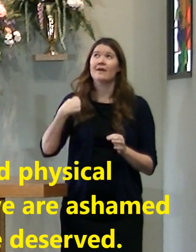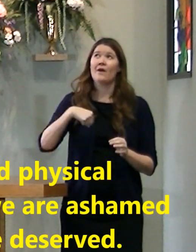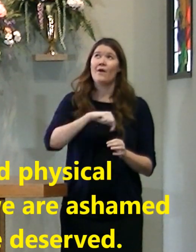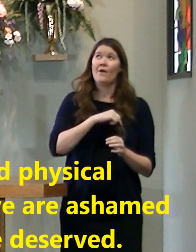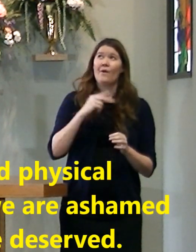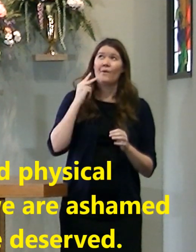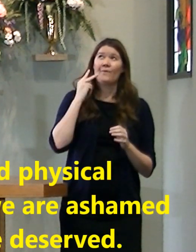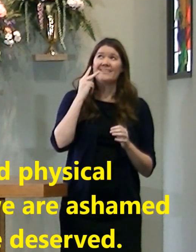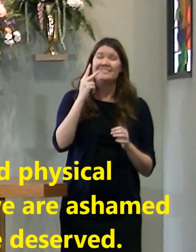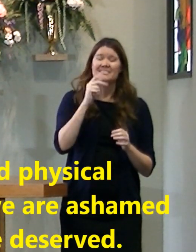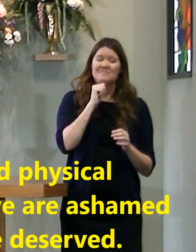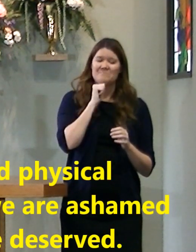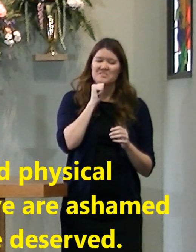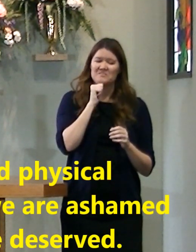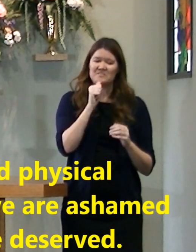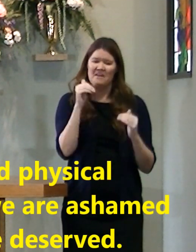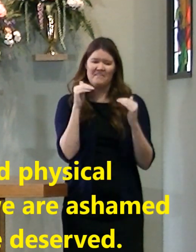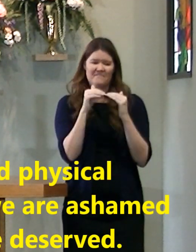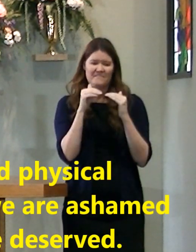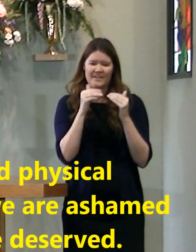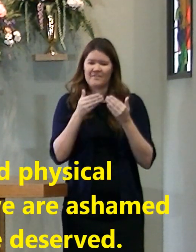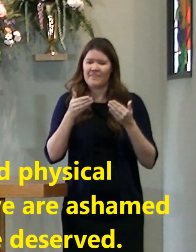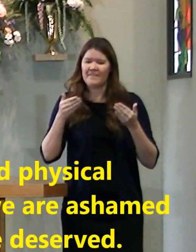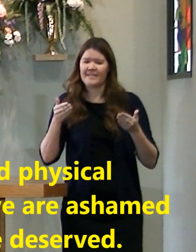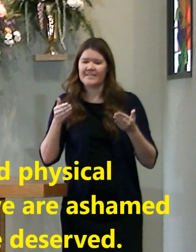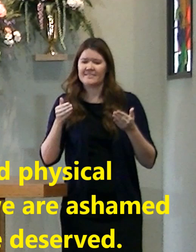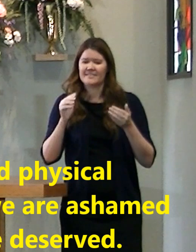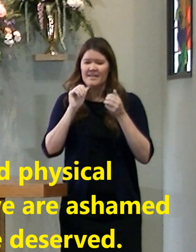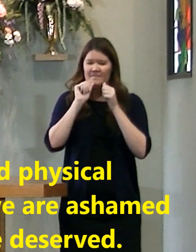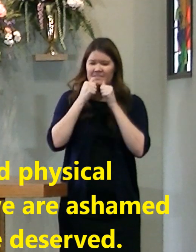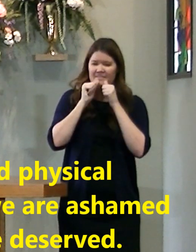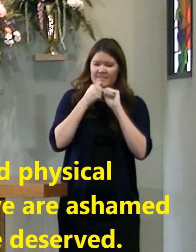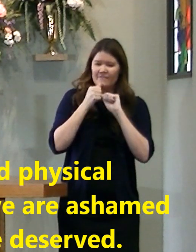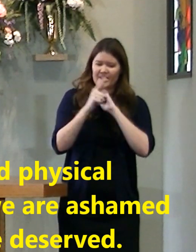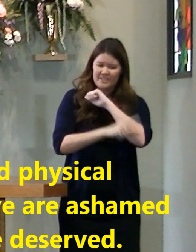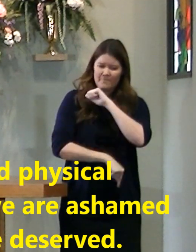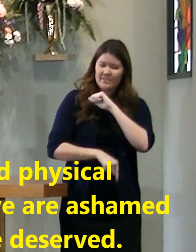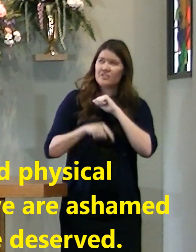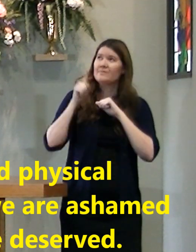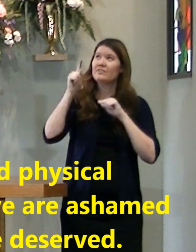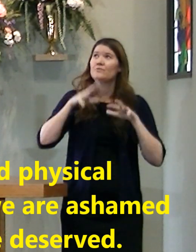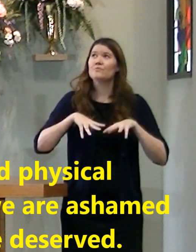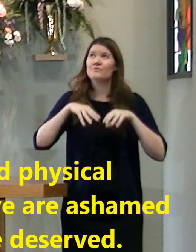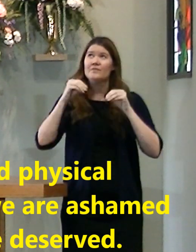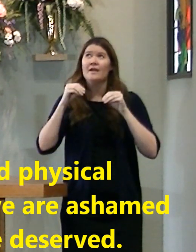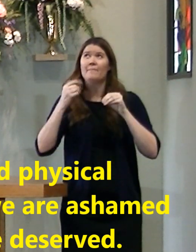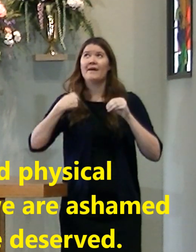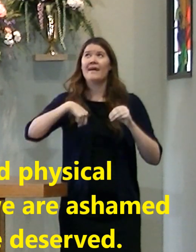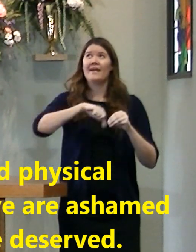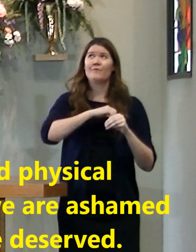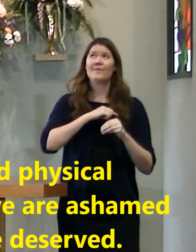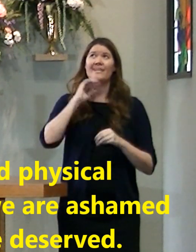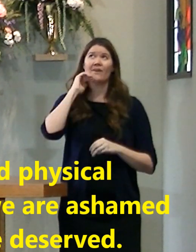the injustice, slander, and physical punishment administered to you, and we are